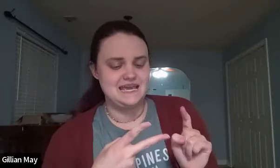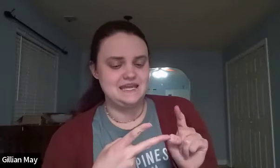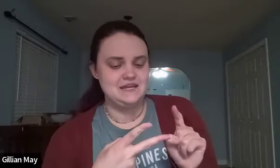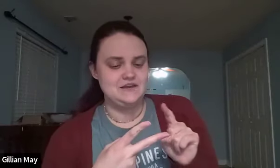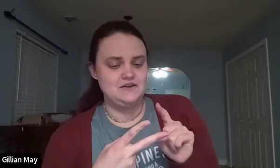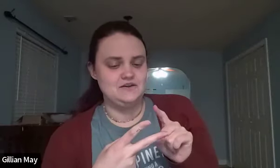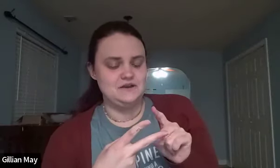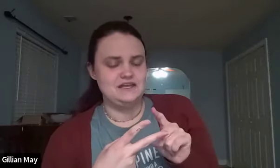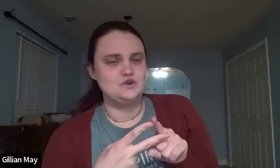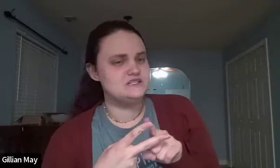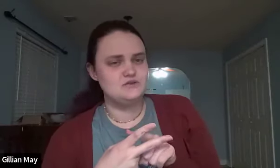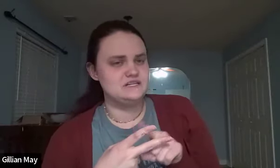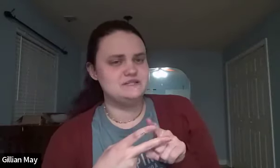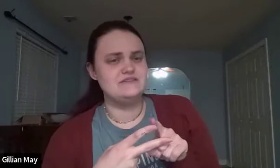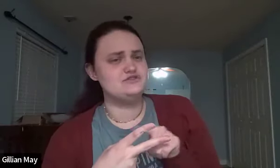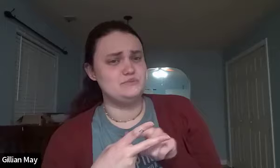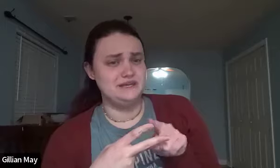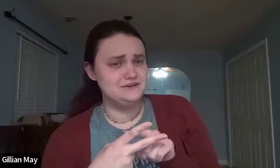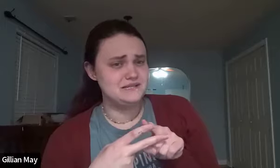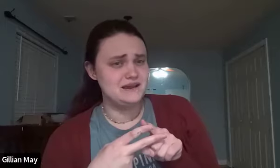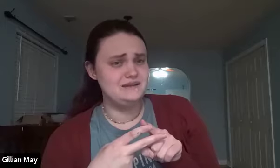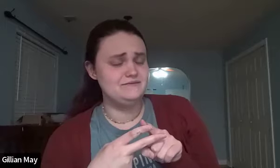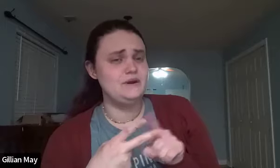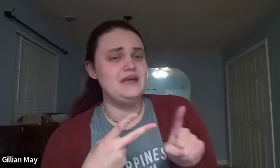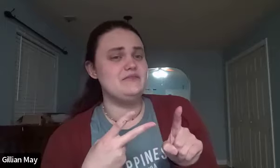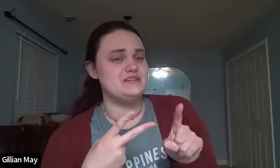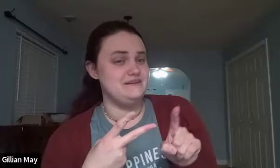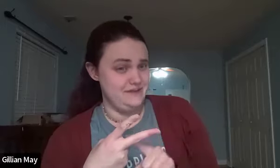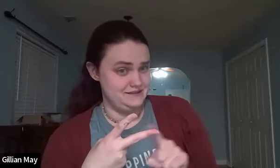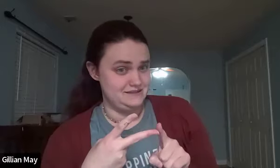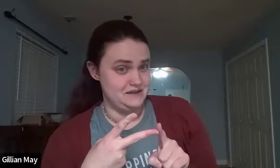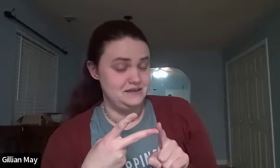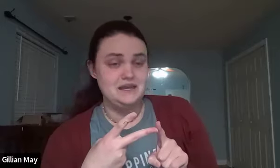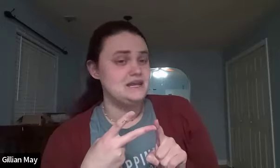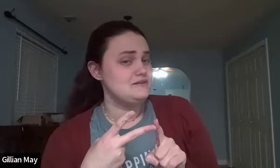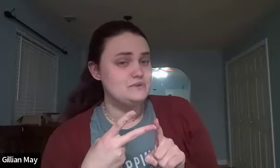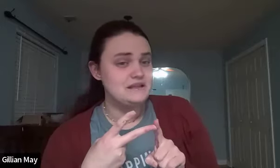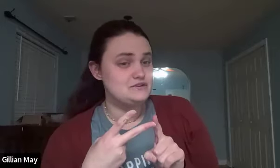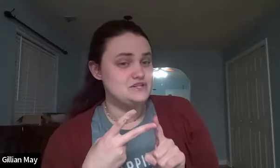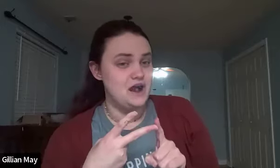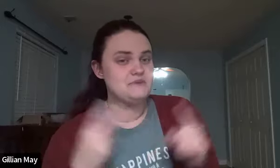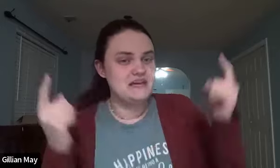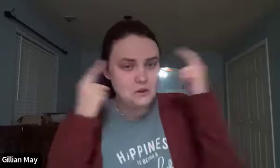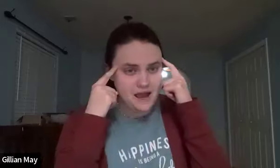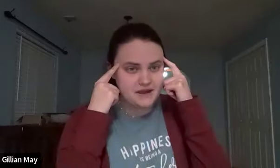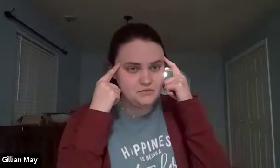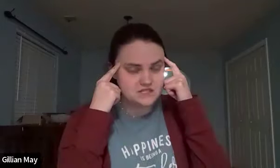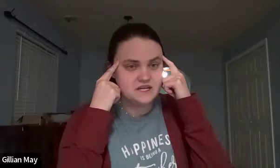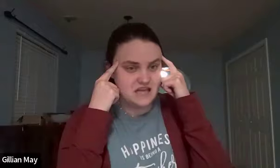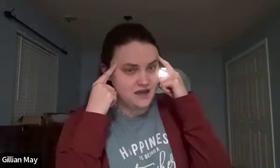say, it's going to sound crazy when I say this, there's a beginner sign for it, and then there's an advanced sign. Really, there's not, but that's how my mind works because I